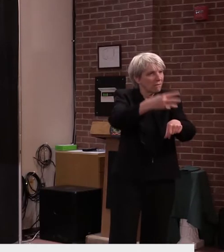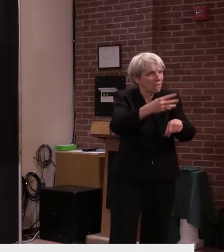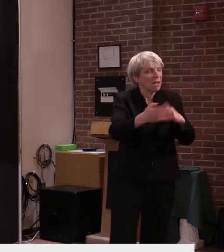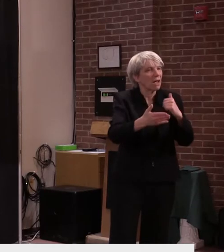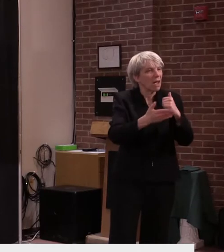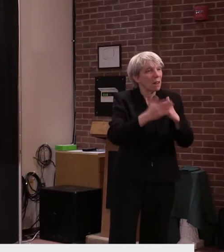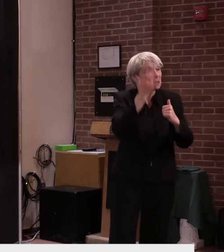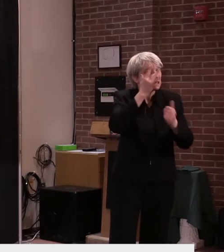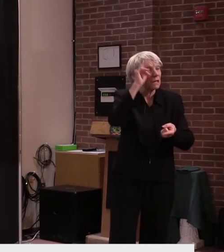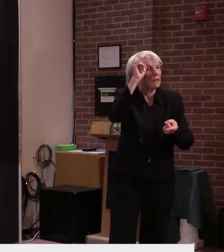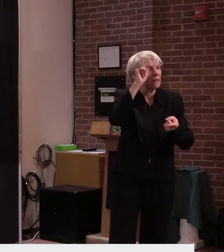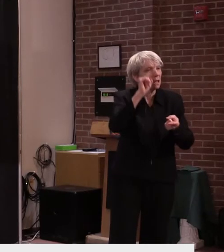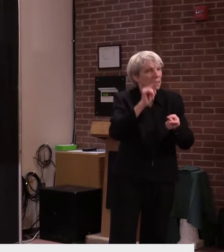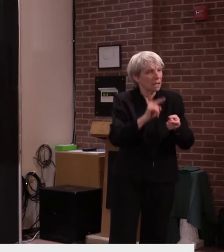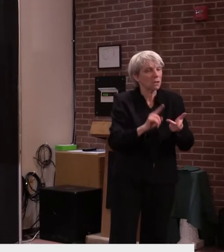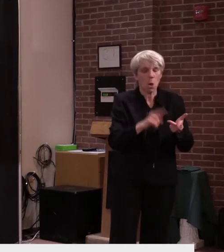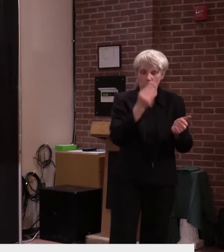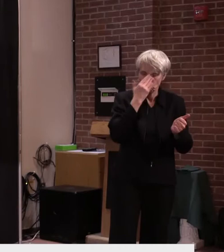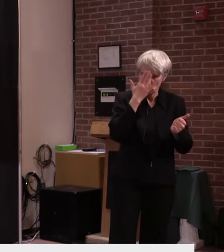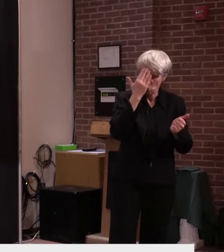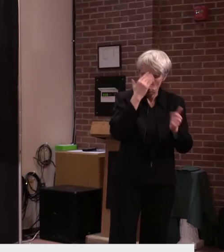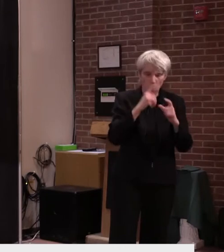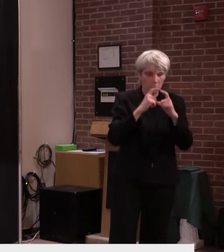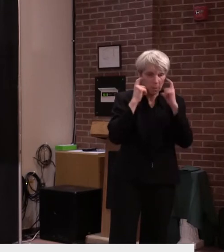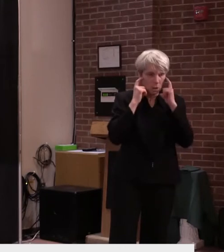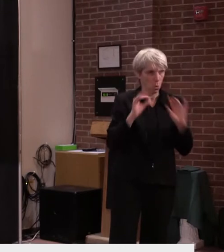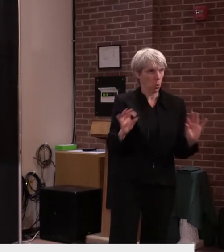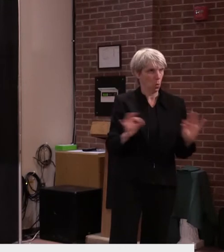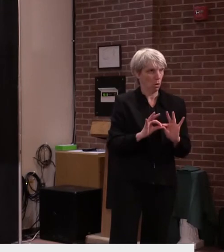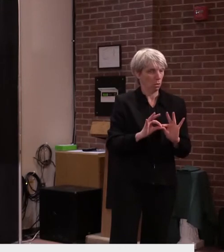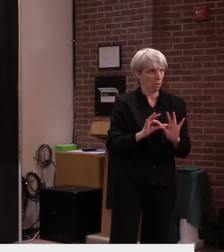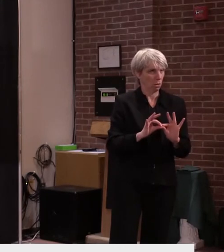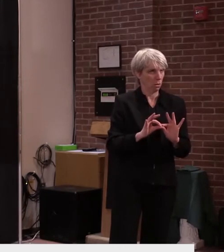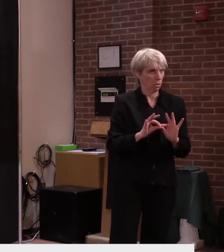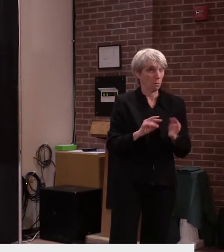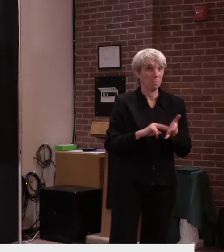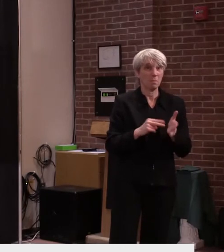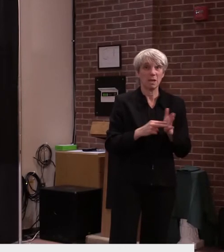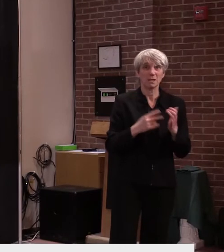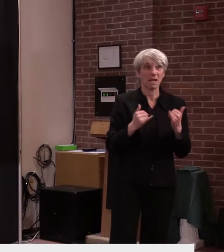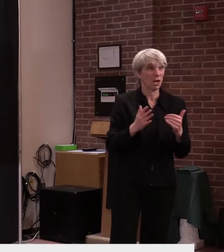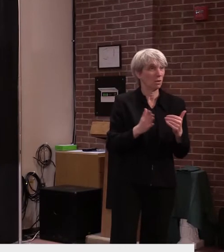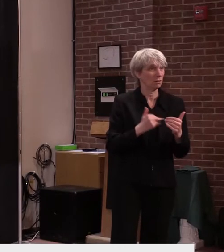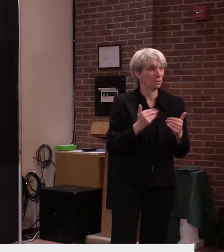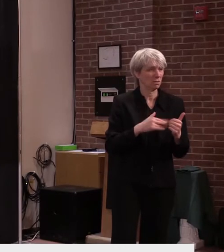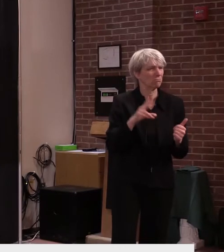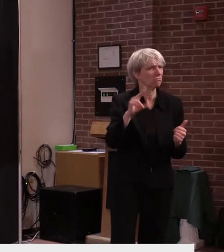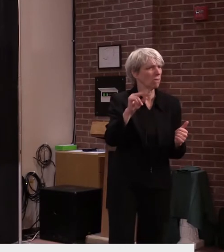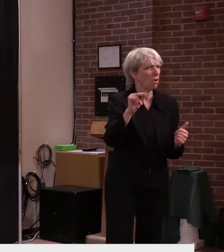are different. They're still hard, but we are in a different place now.